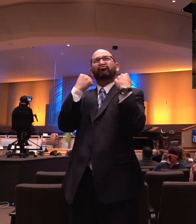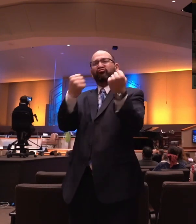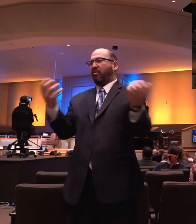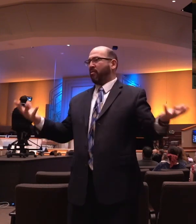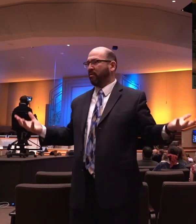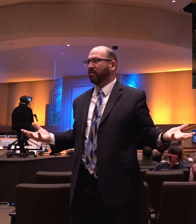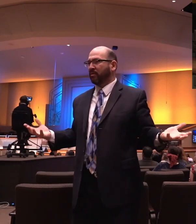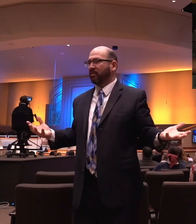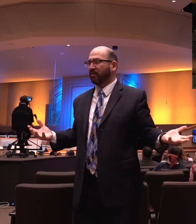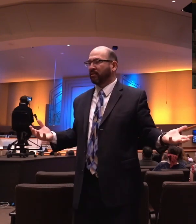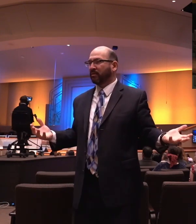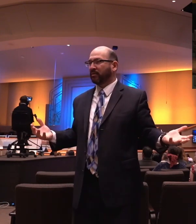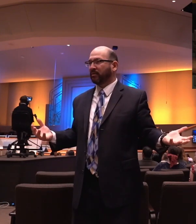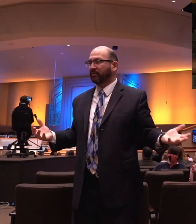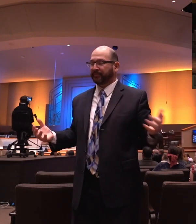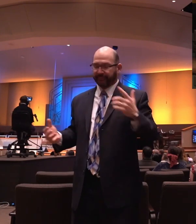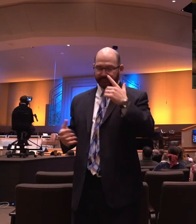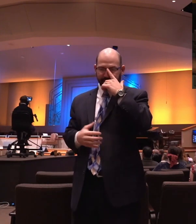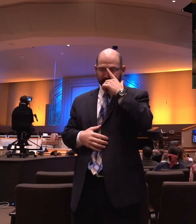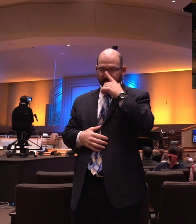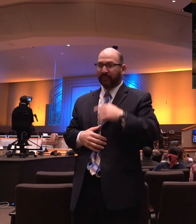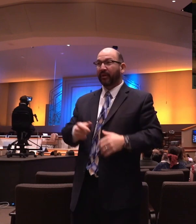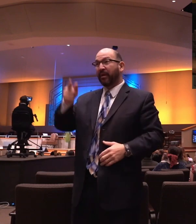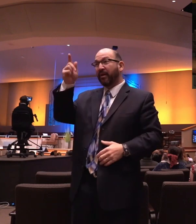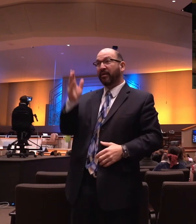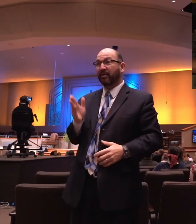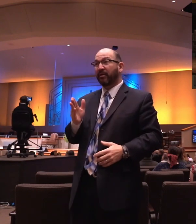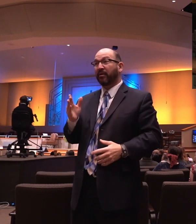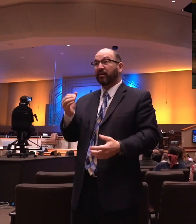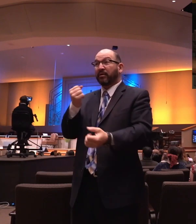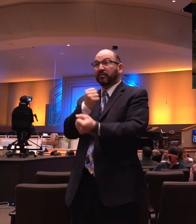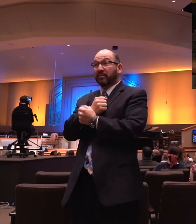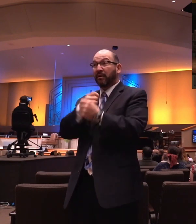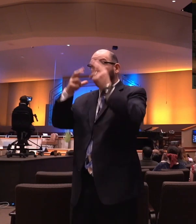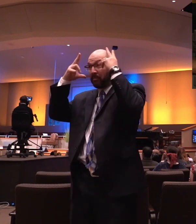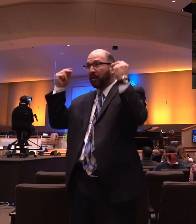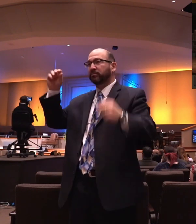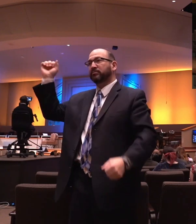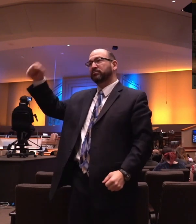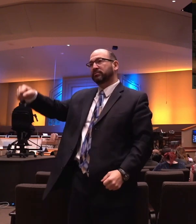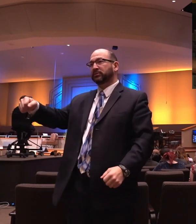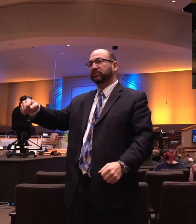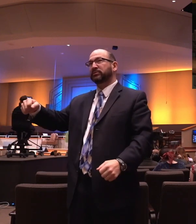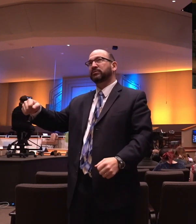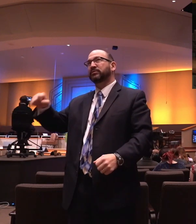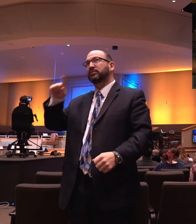Can I say something? God doesn't love Moses any more than he loves you.